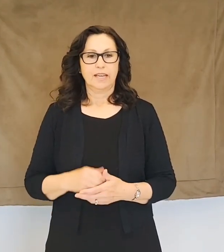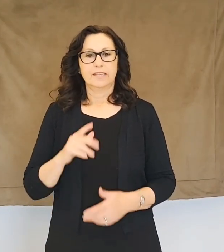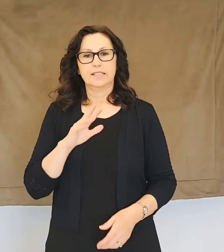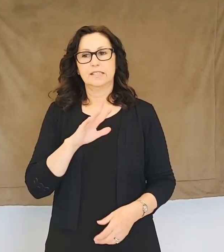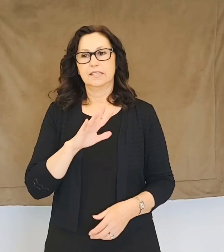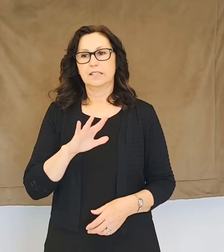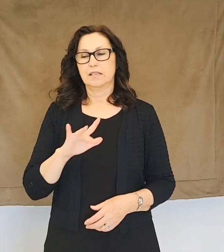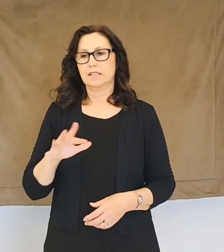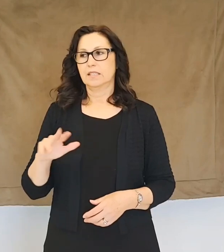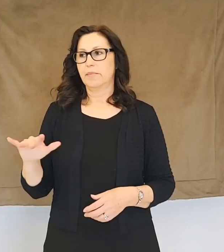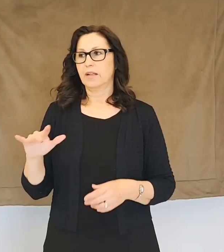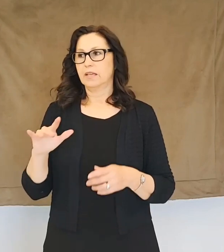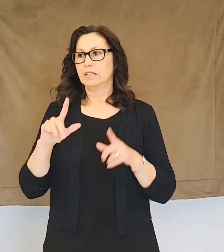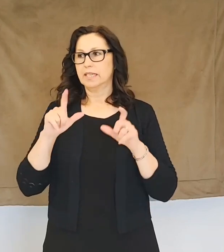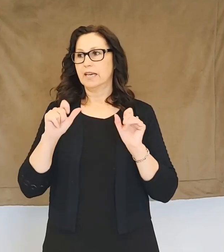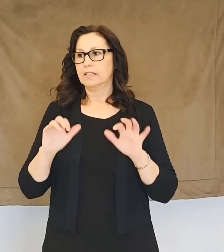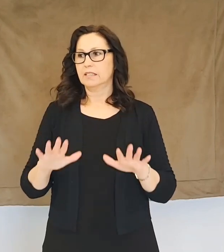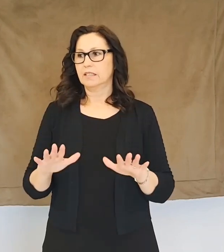And this is spelling test,